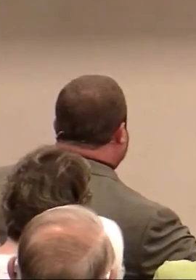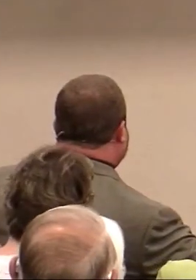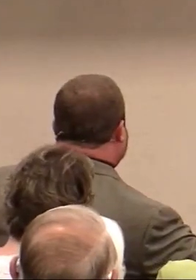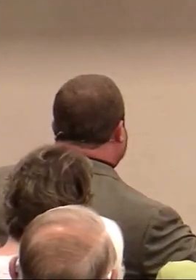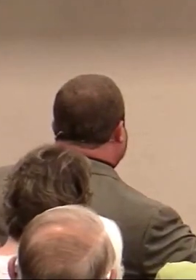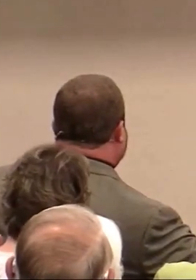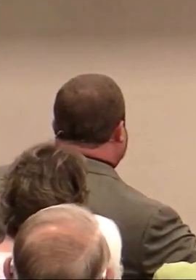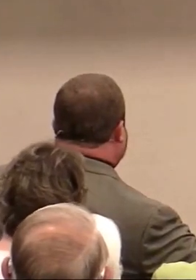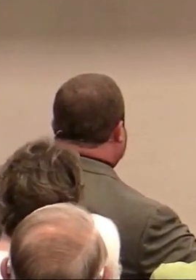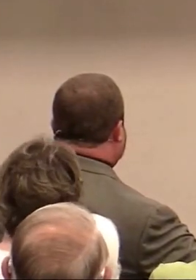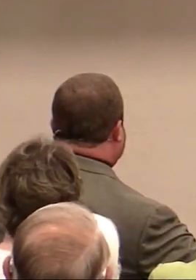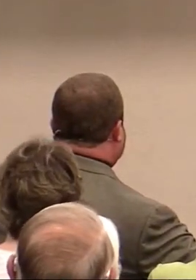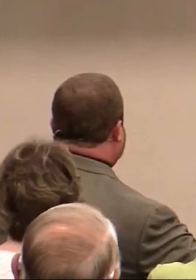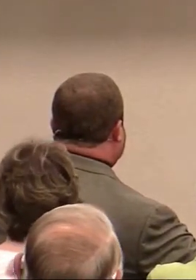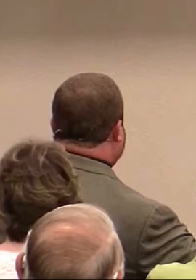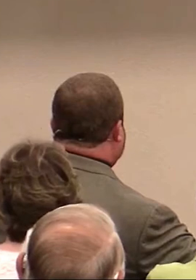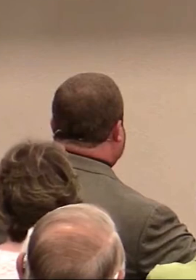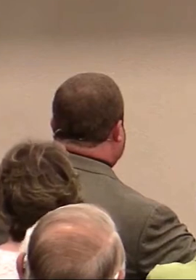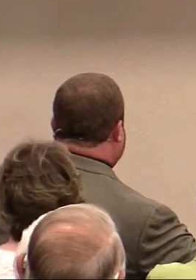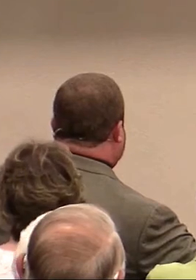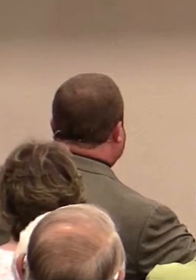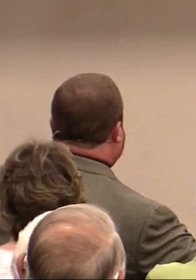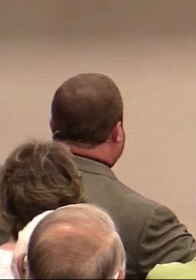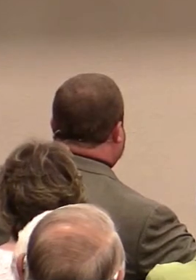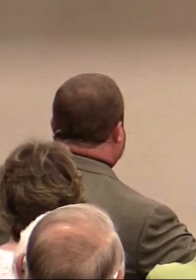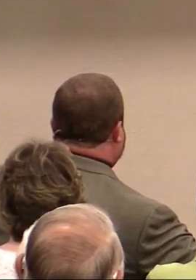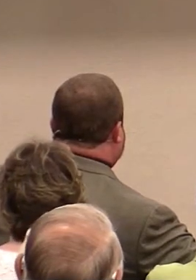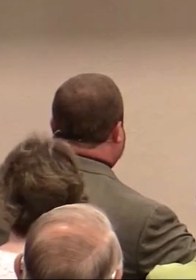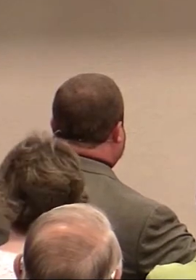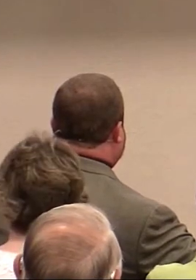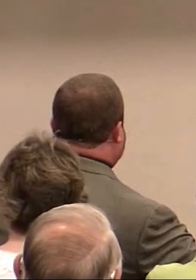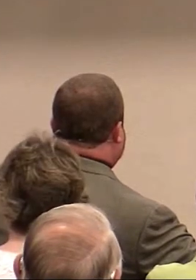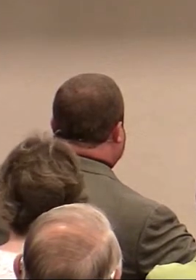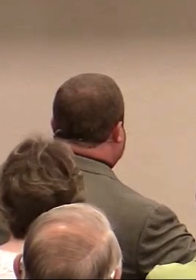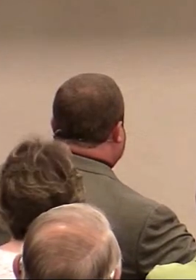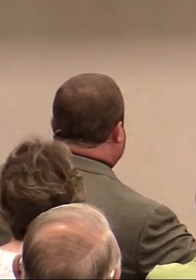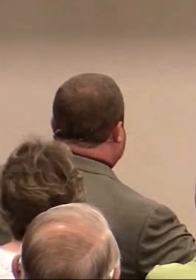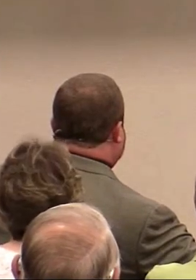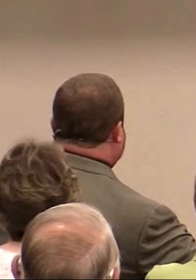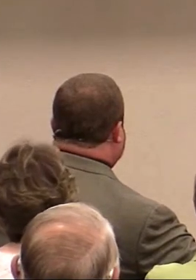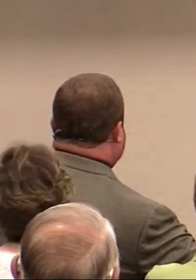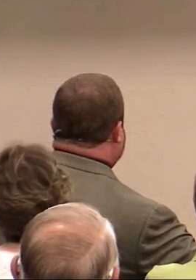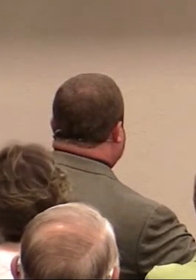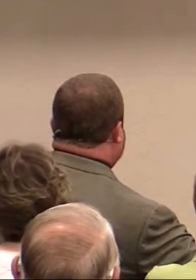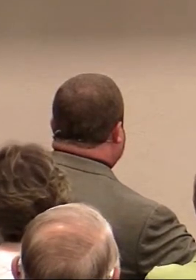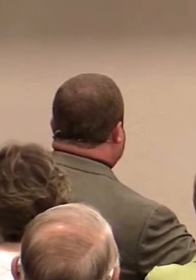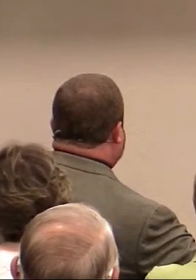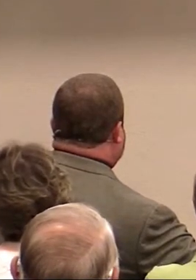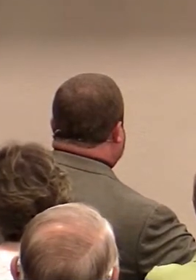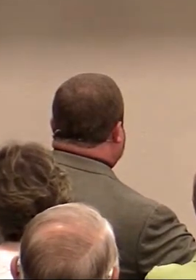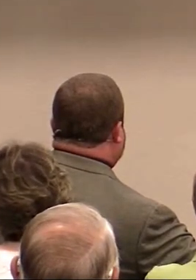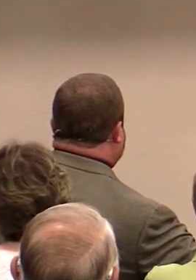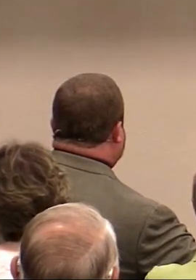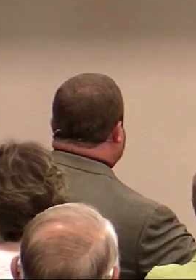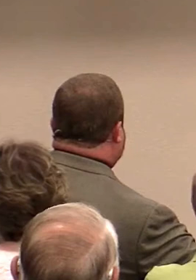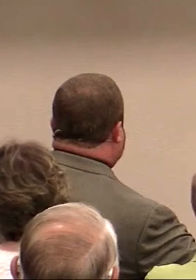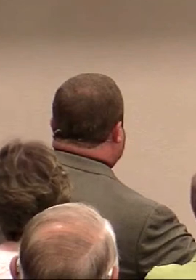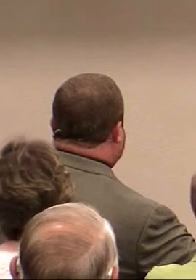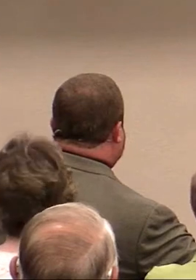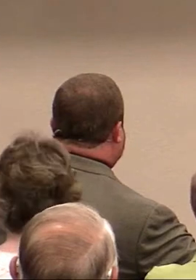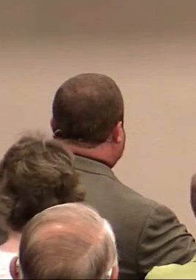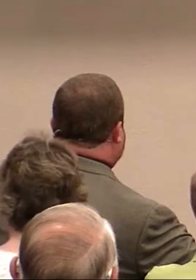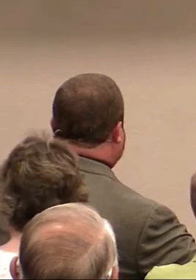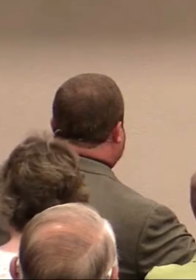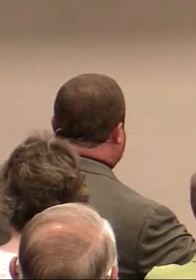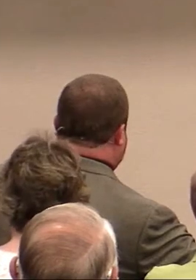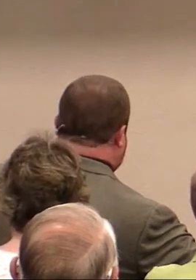mentioned, Chris and Brenda have a second son whose name is Daniel. And Daniel works at Eastern New Mexico